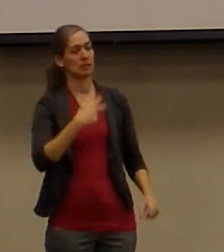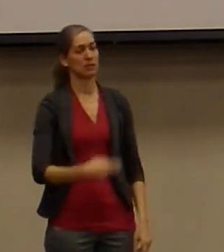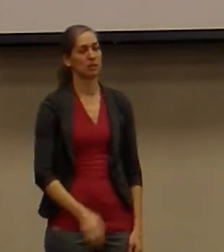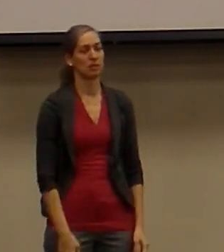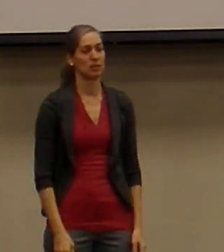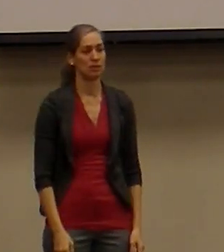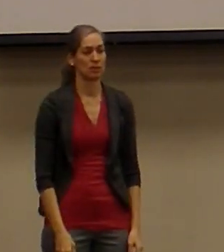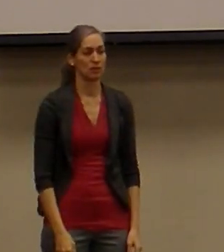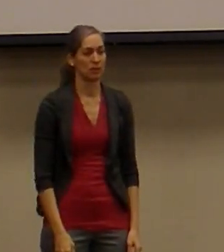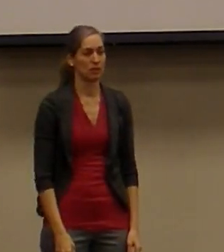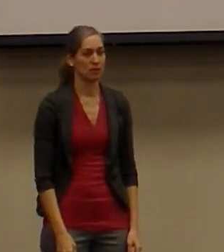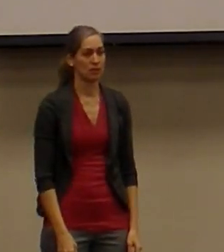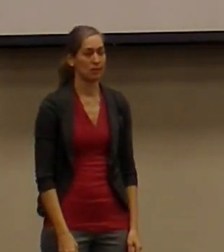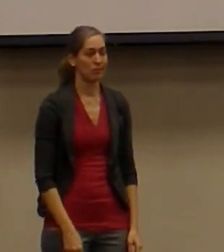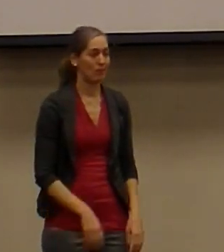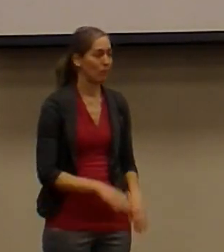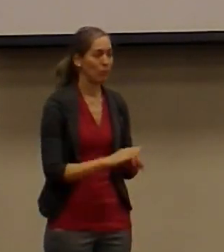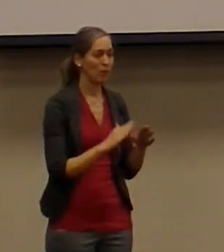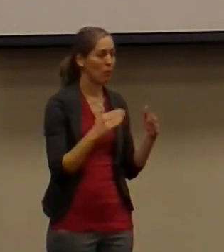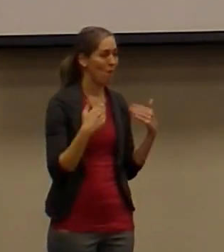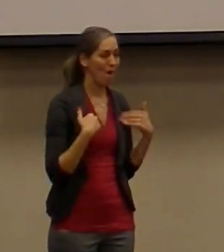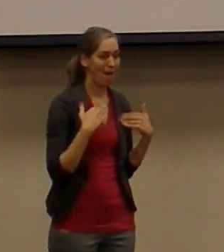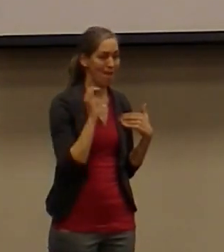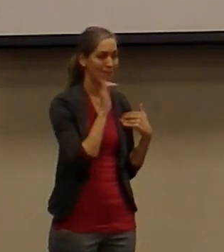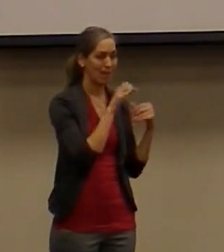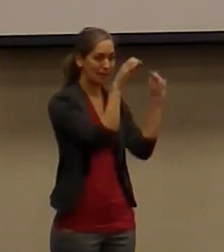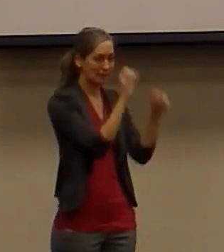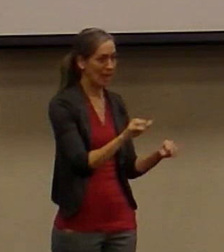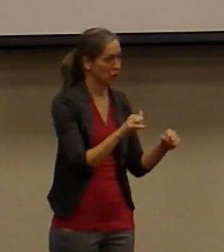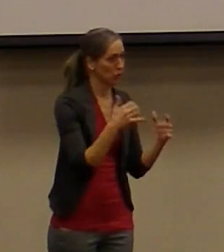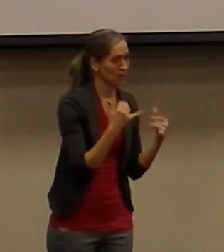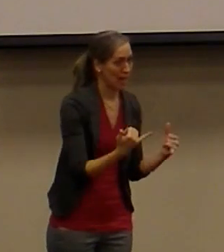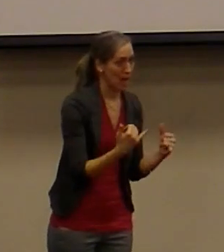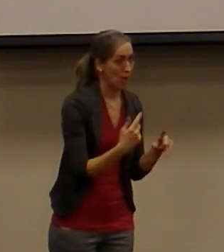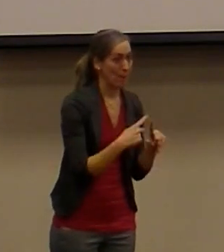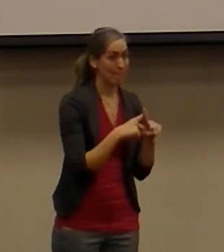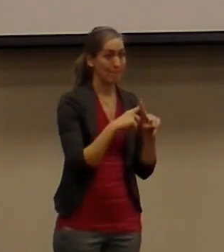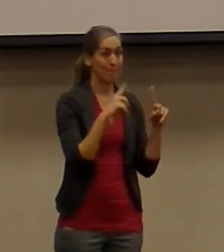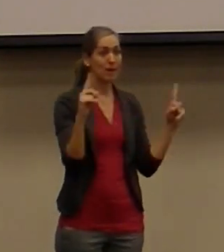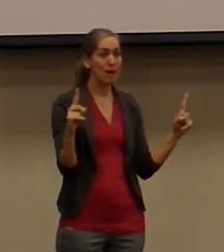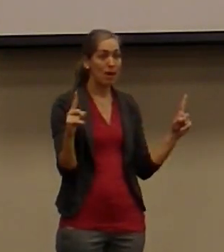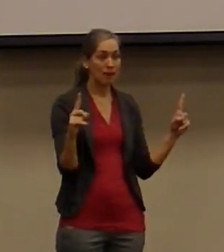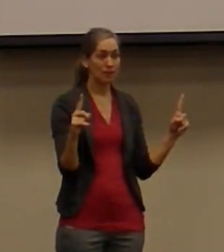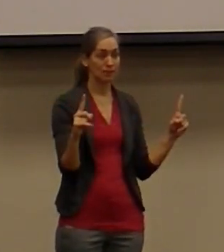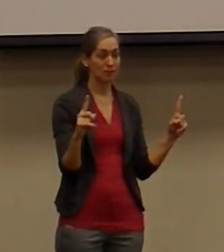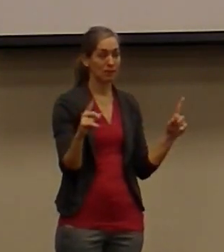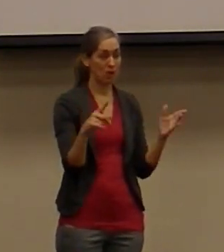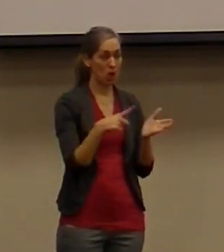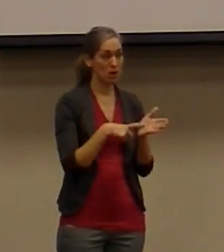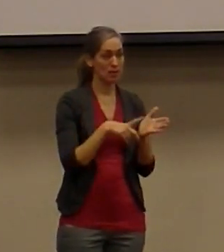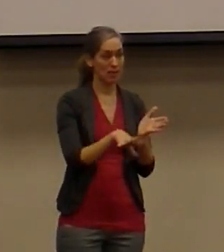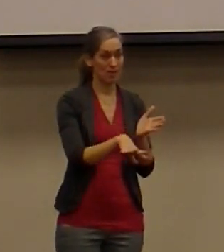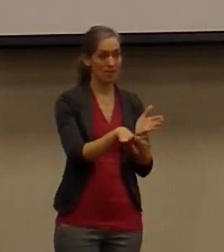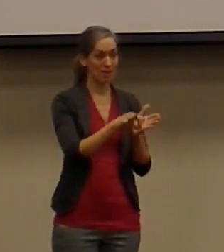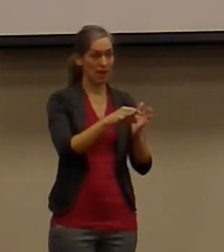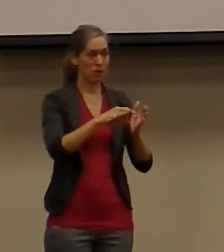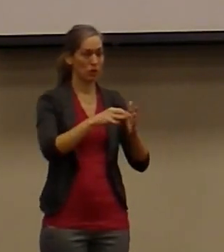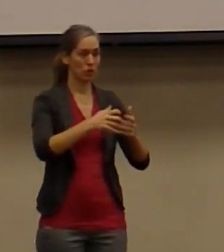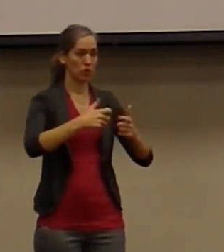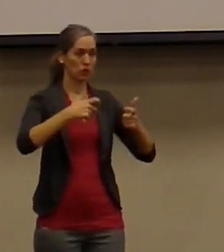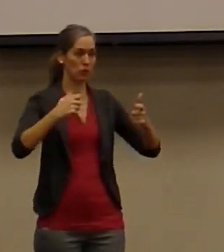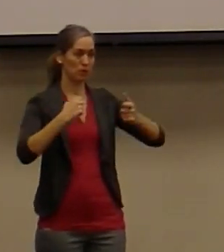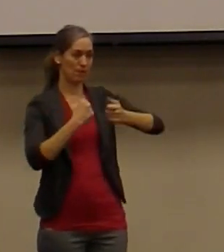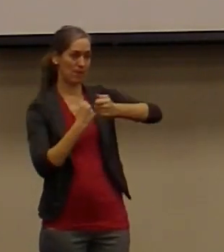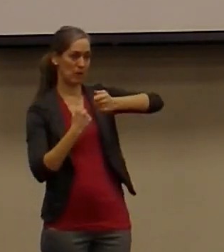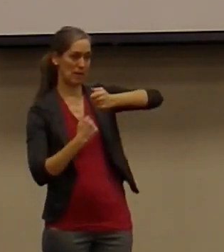And while that image doesn't exist today, archaeologists have found a great platform on which such an image could have been erected that